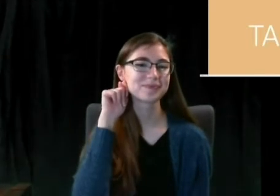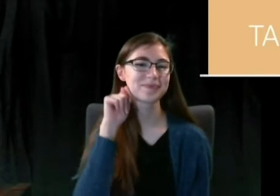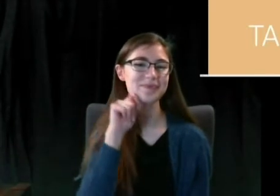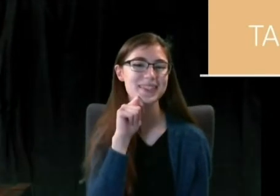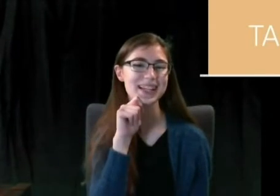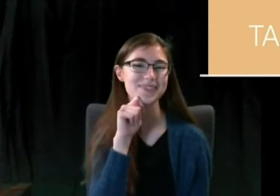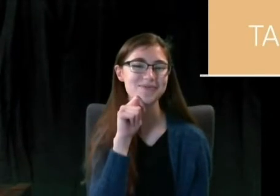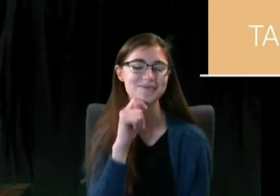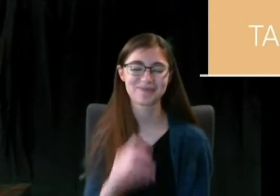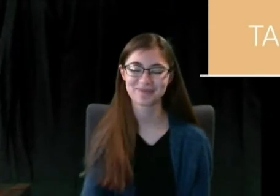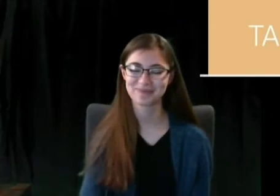Tan.